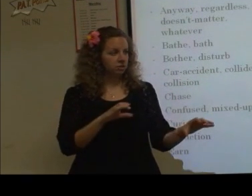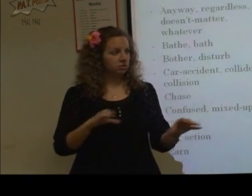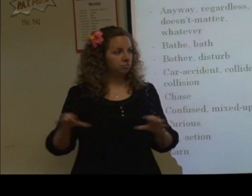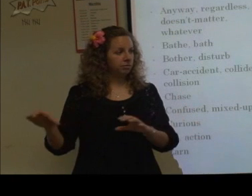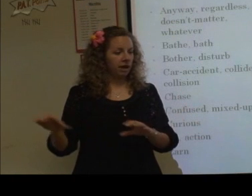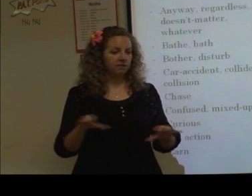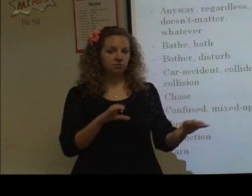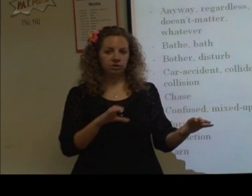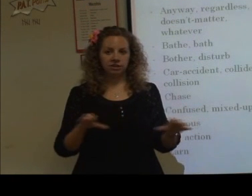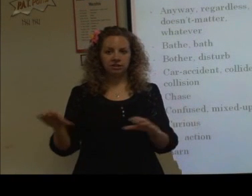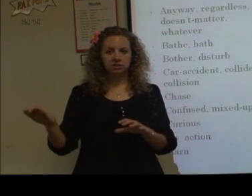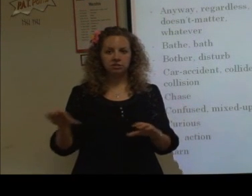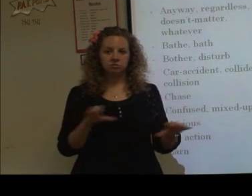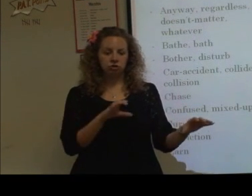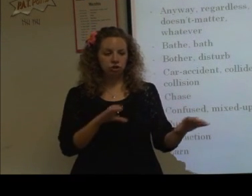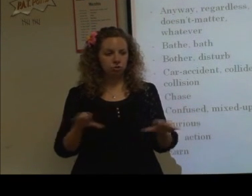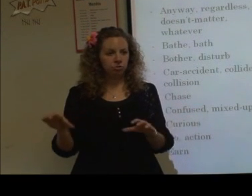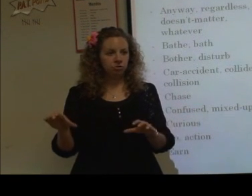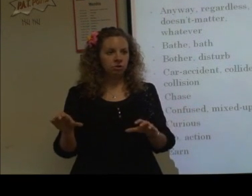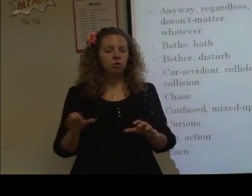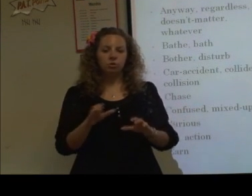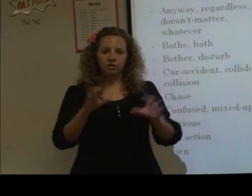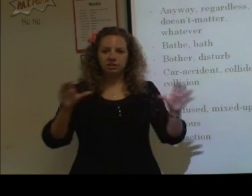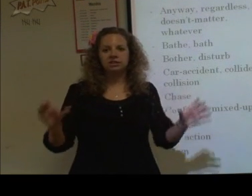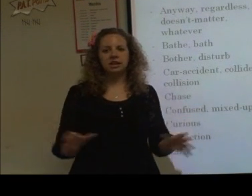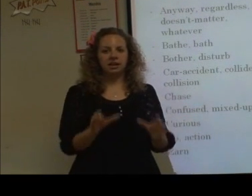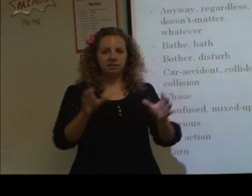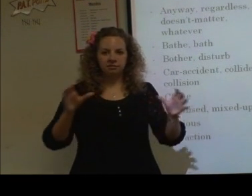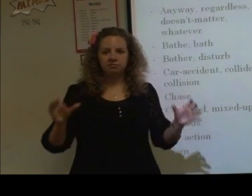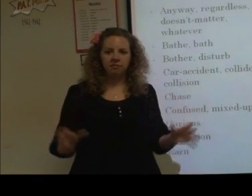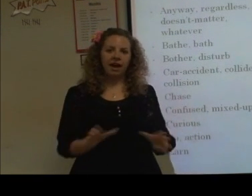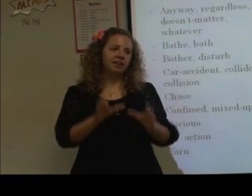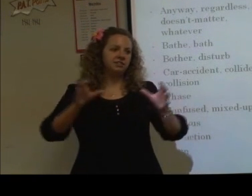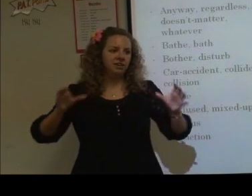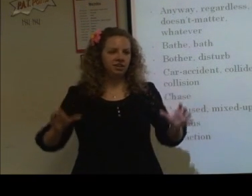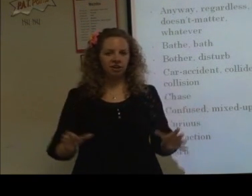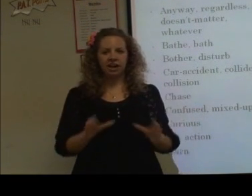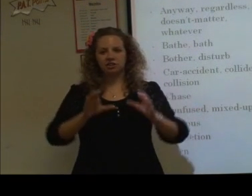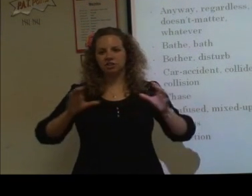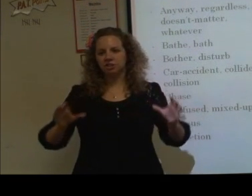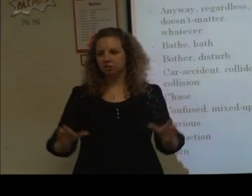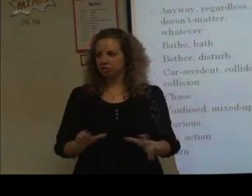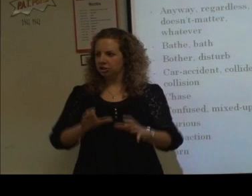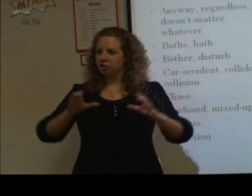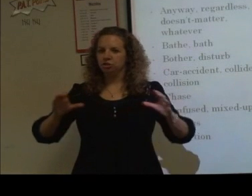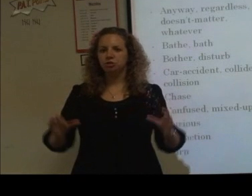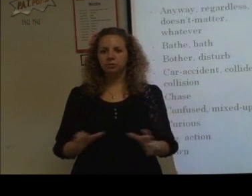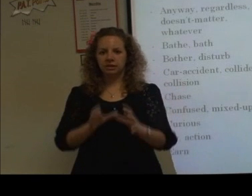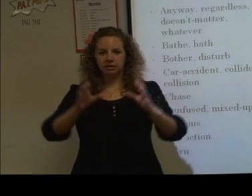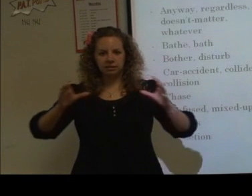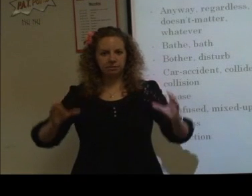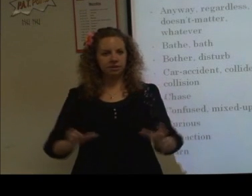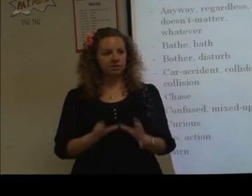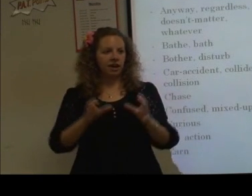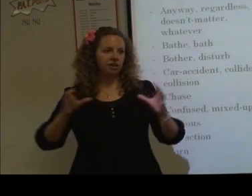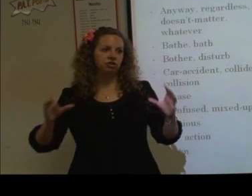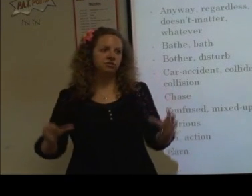just back and forth like this, do, or this is like activate or action or doing something, the action of